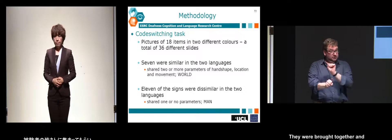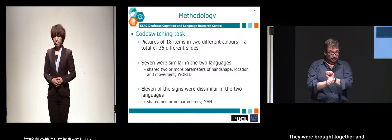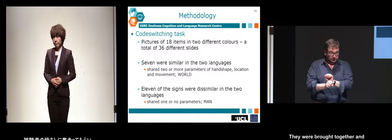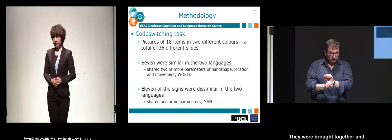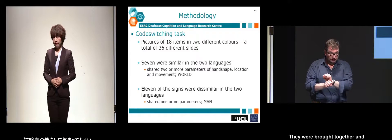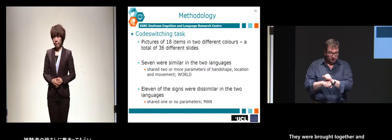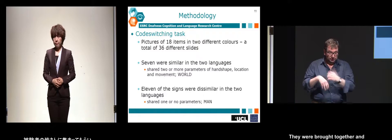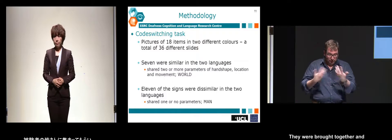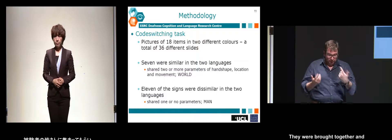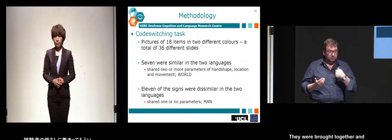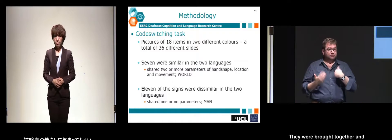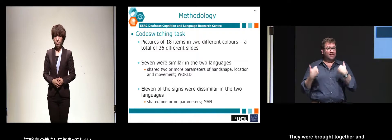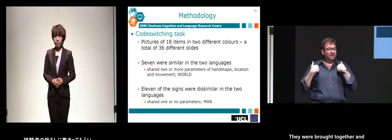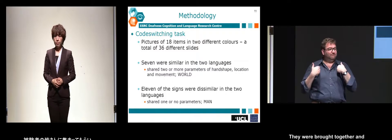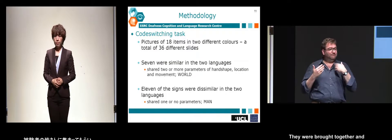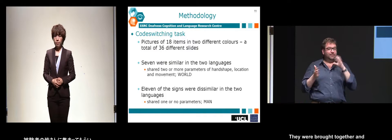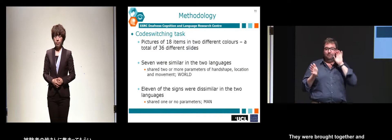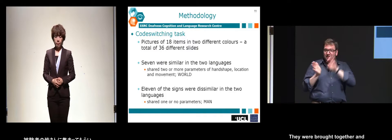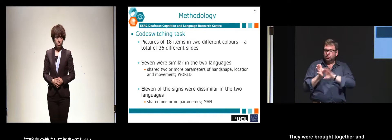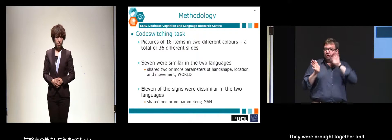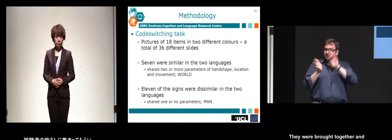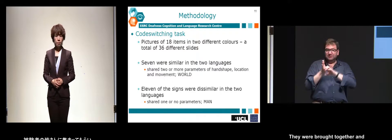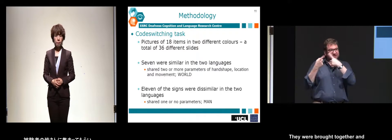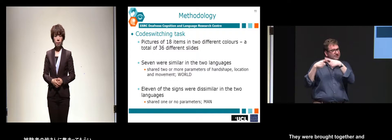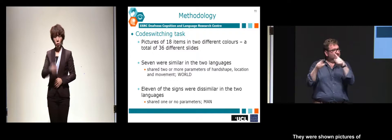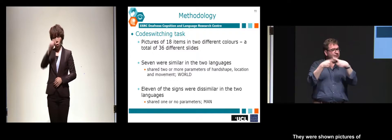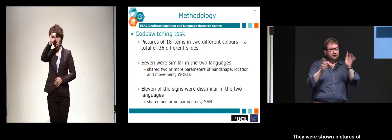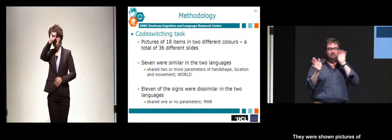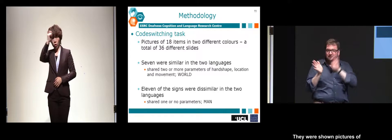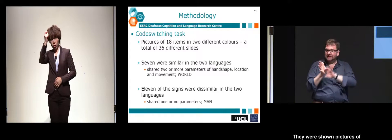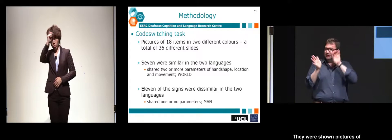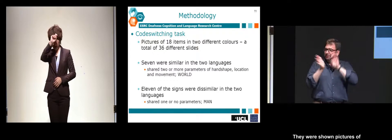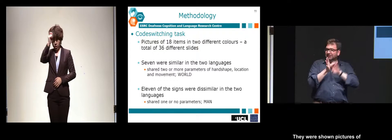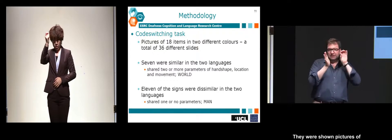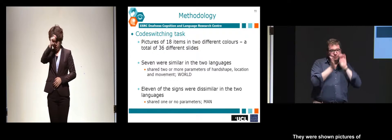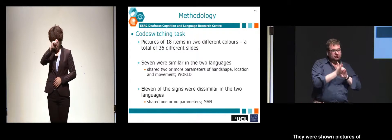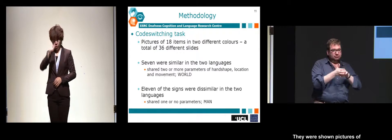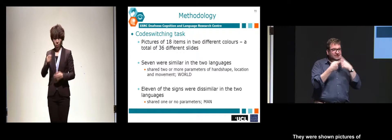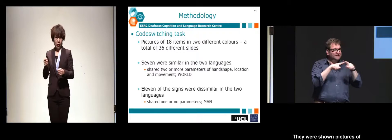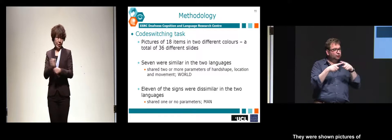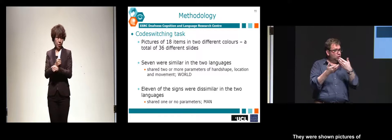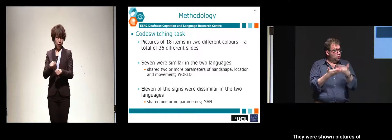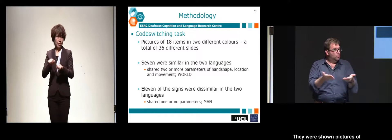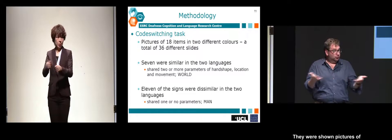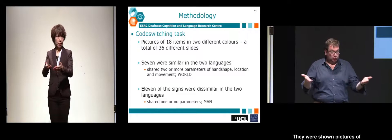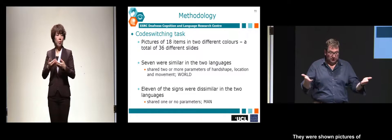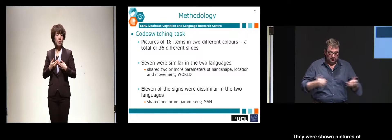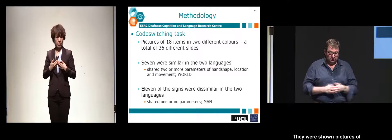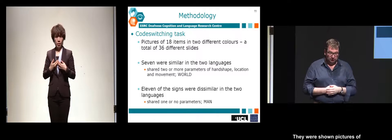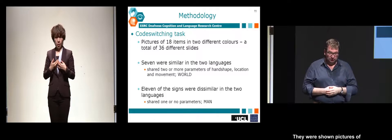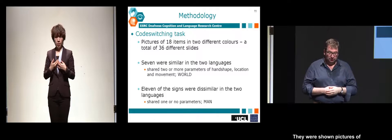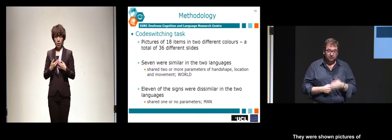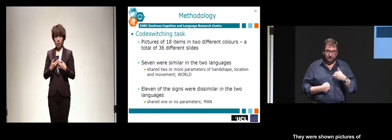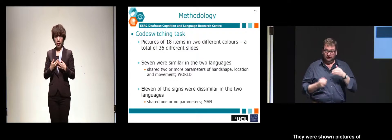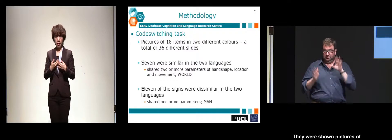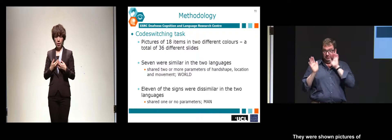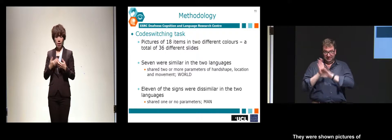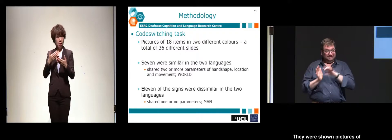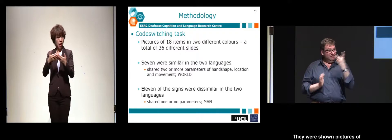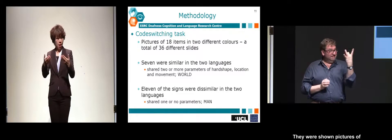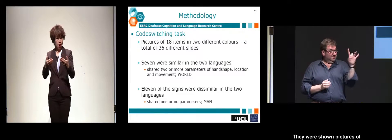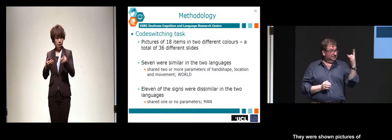They were brought together and given a code switching task. They were shown pictures of 18 different items,